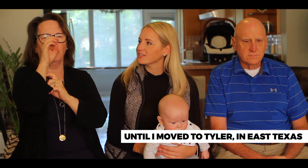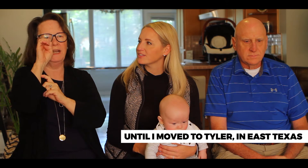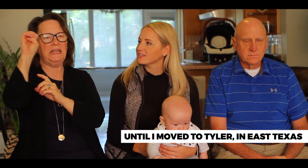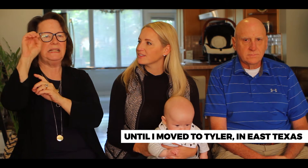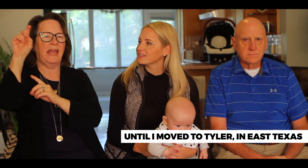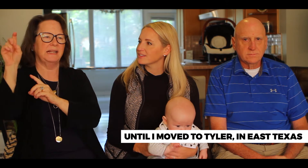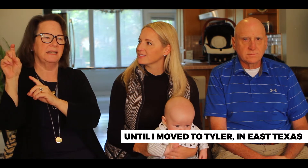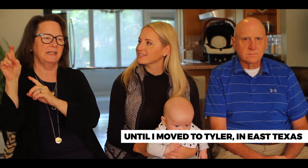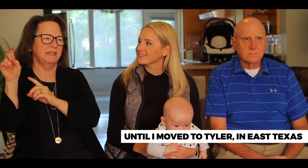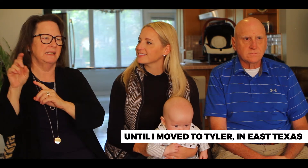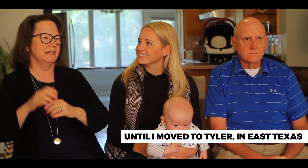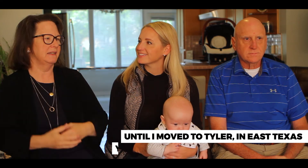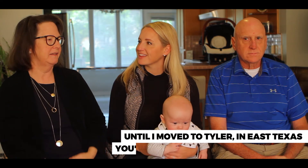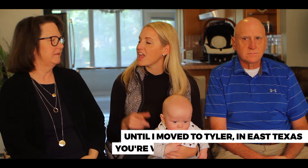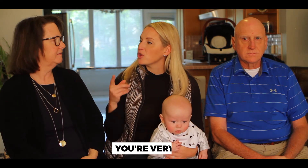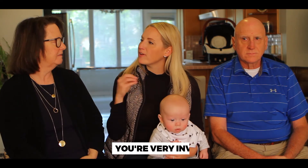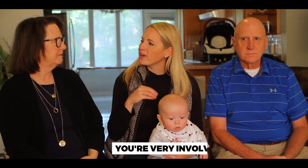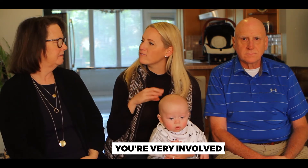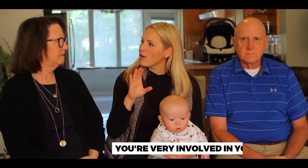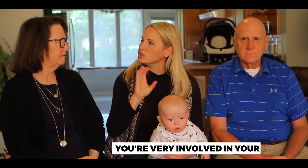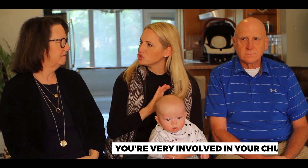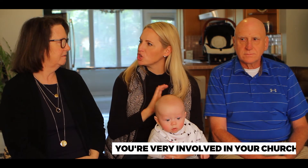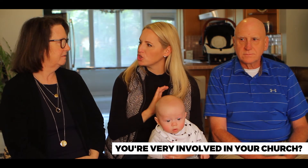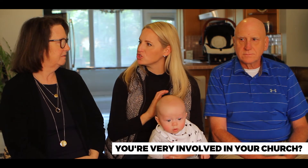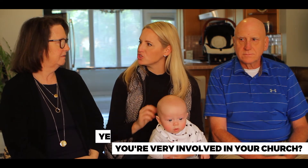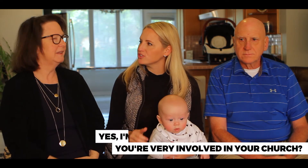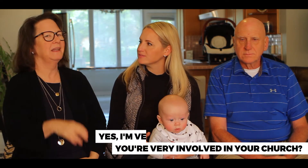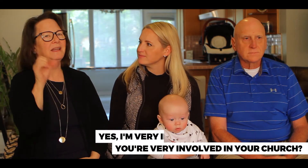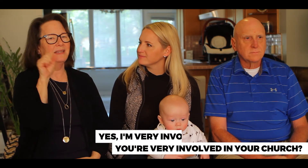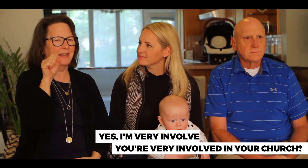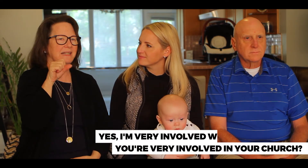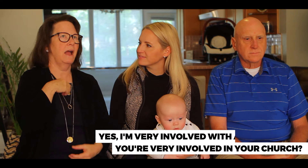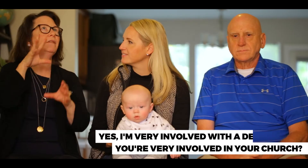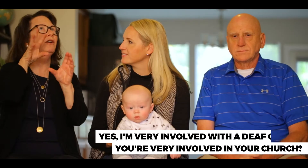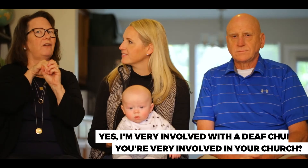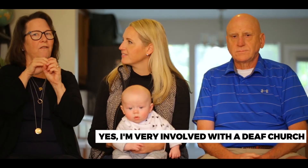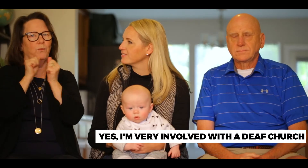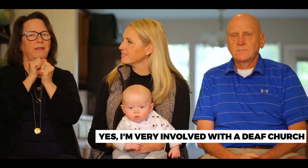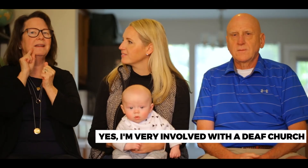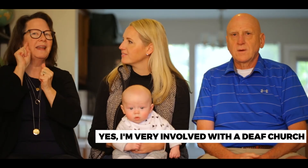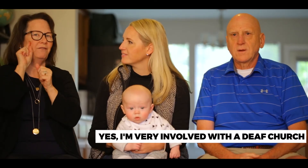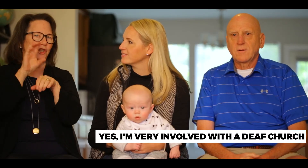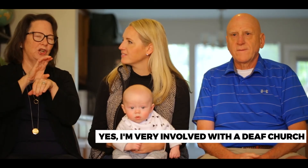I out. You're very involved in your church? Yes. am very involved in the Deaf church.